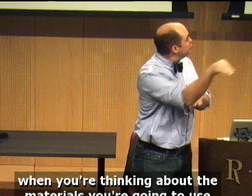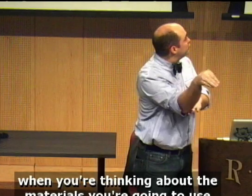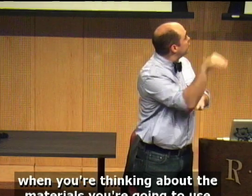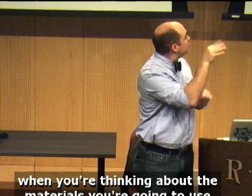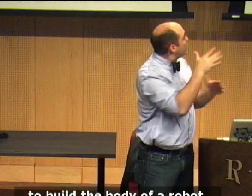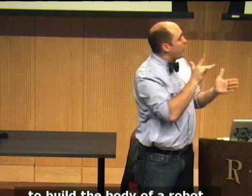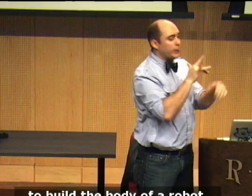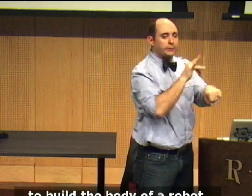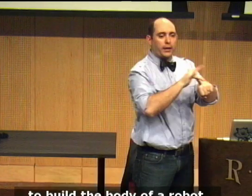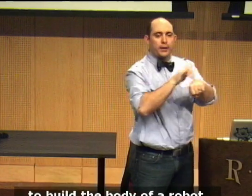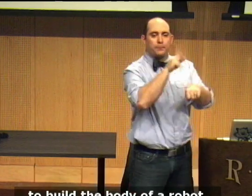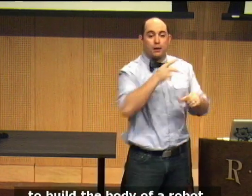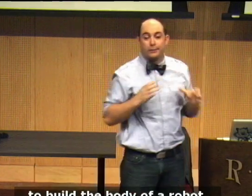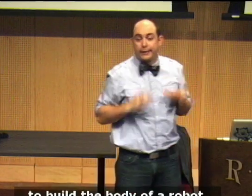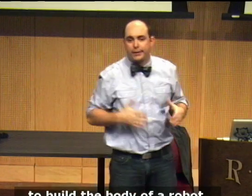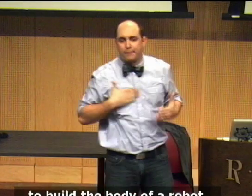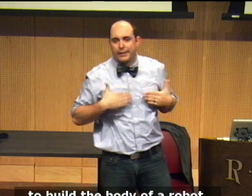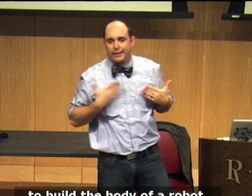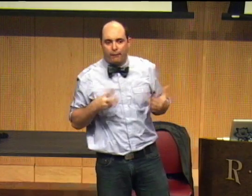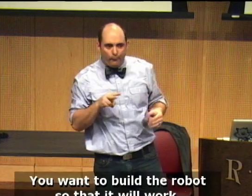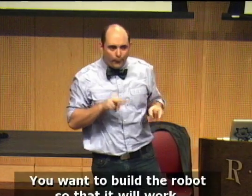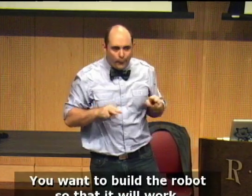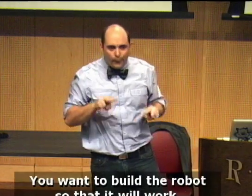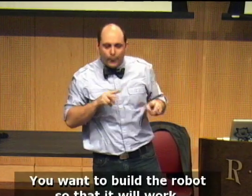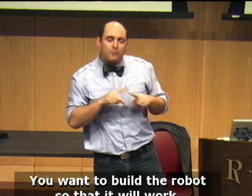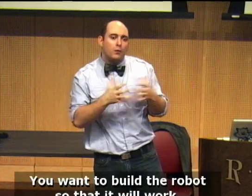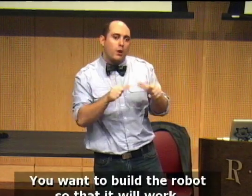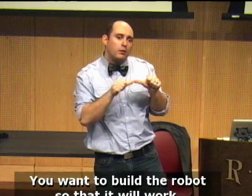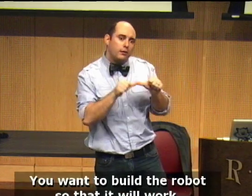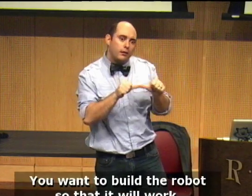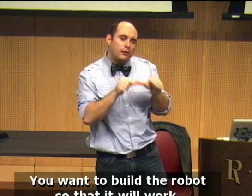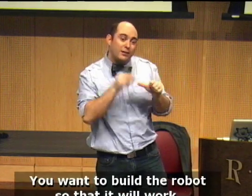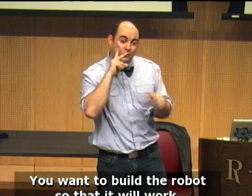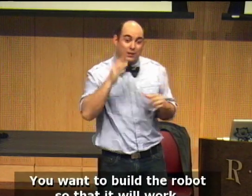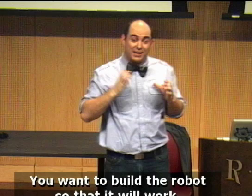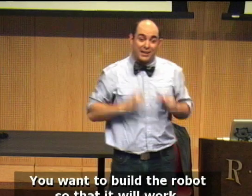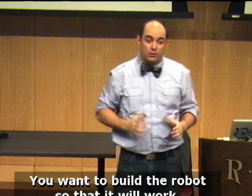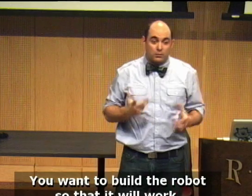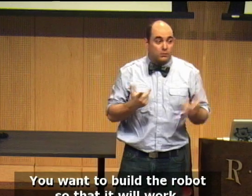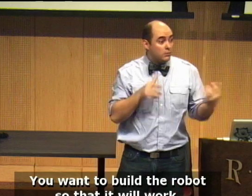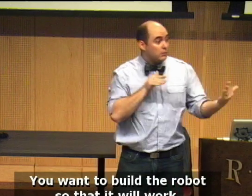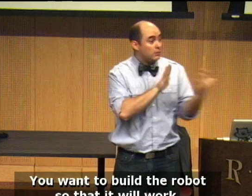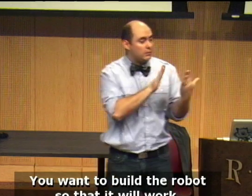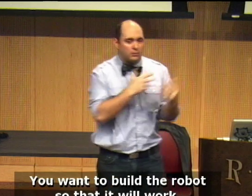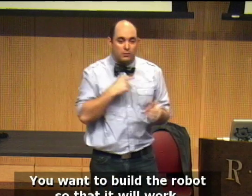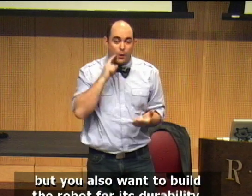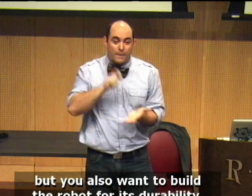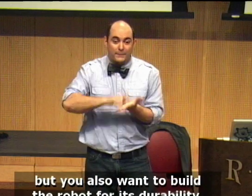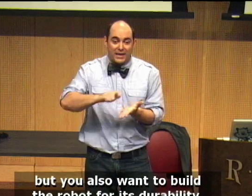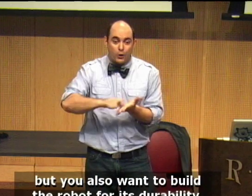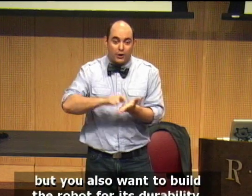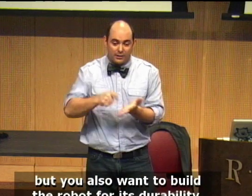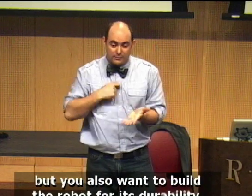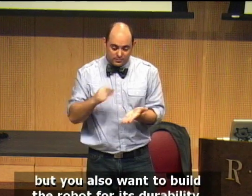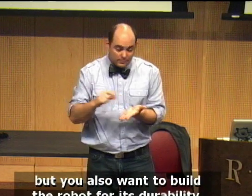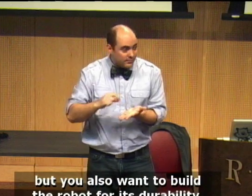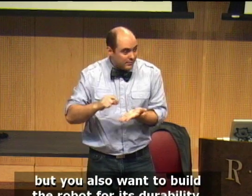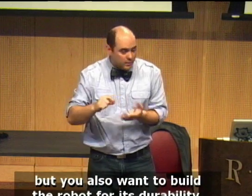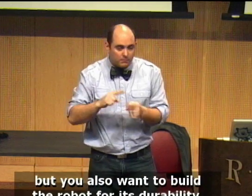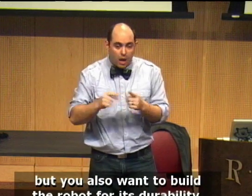use to build the body of a robot. You want to build the robot so that it will work, but you also want to build the robot